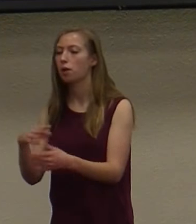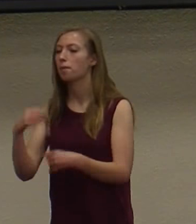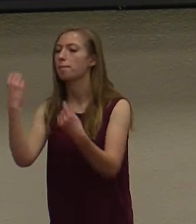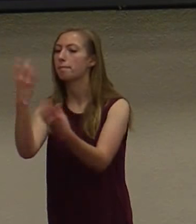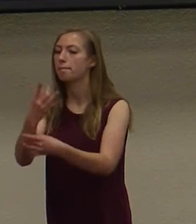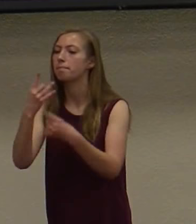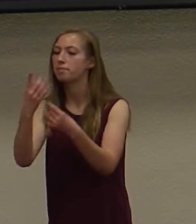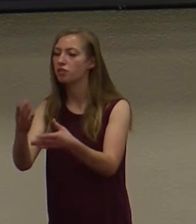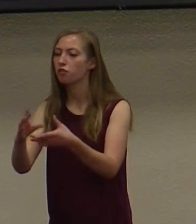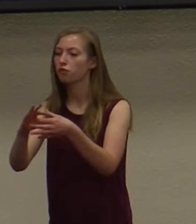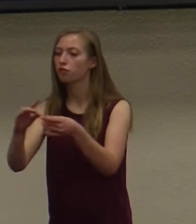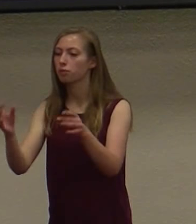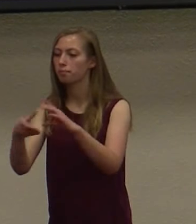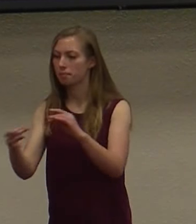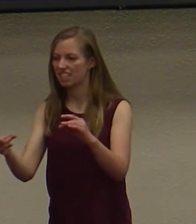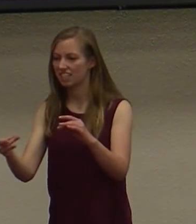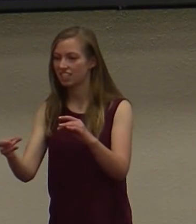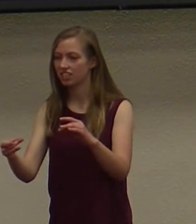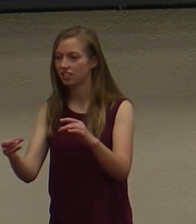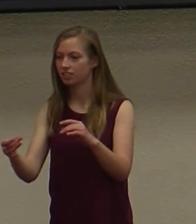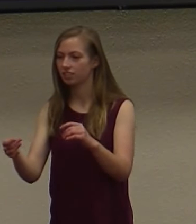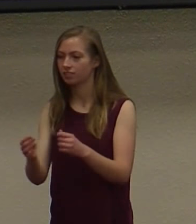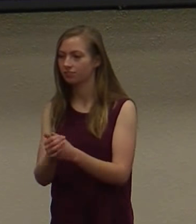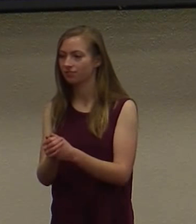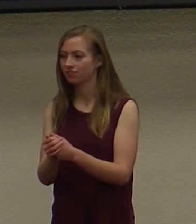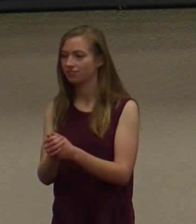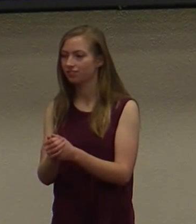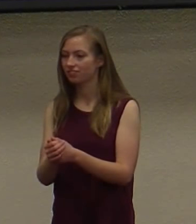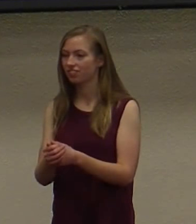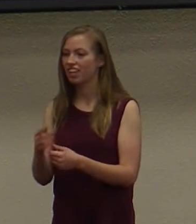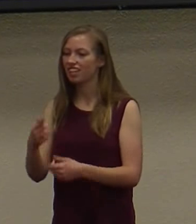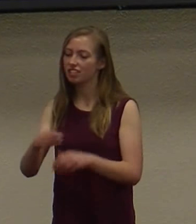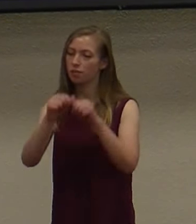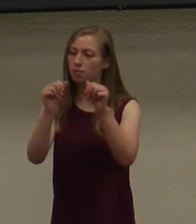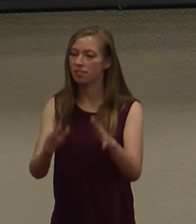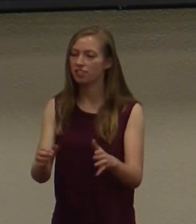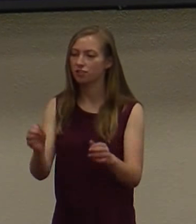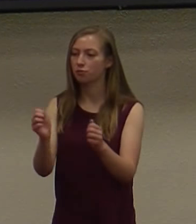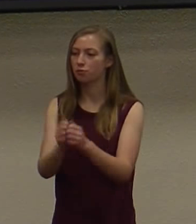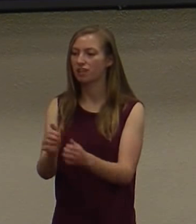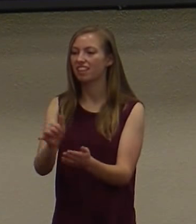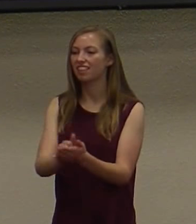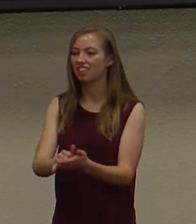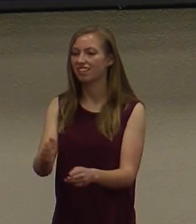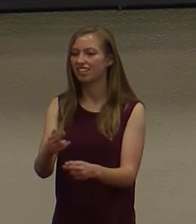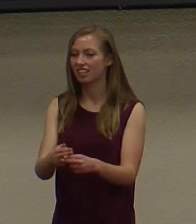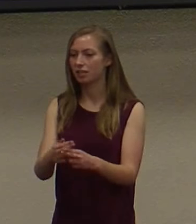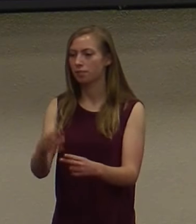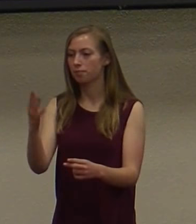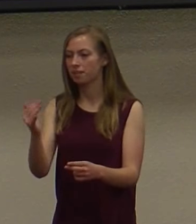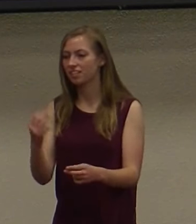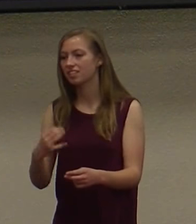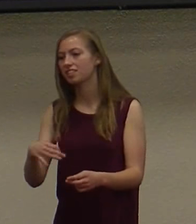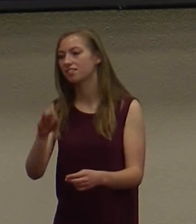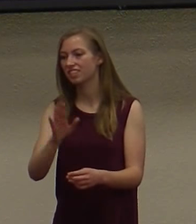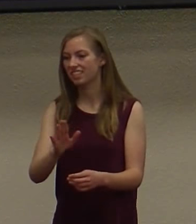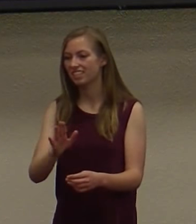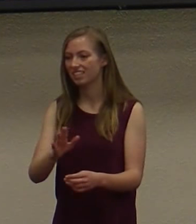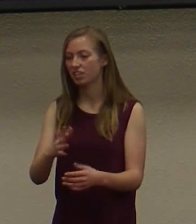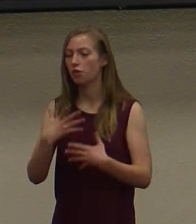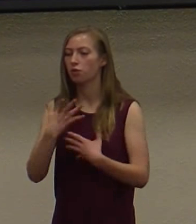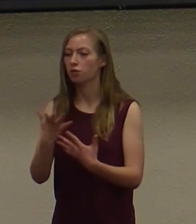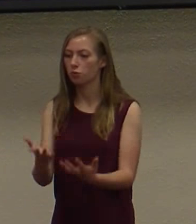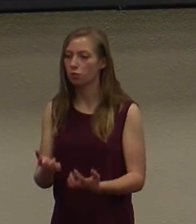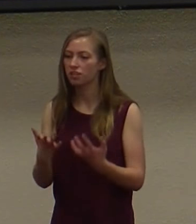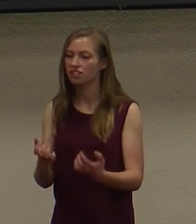beautiful message. And he's blessed her with that name because of his desire to make sure that